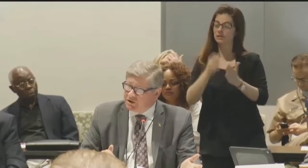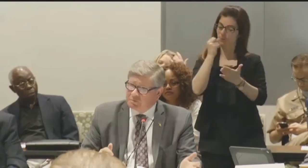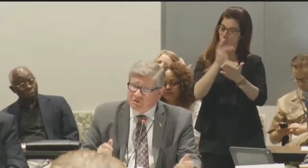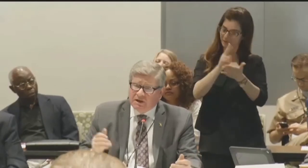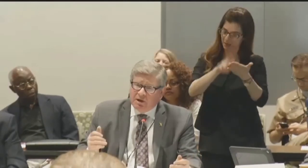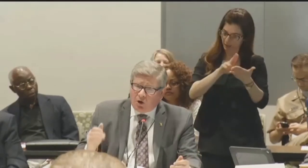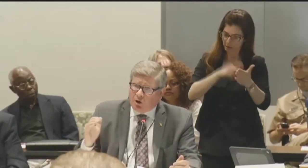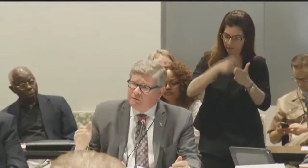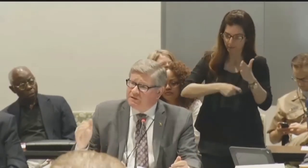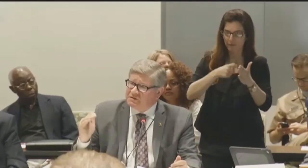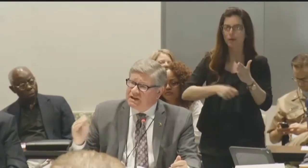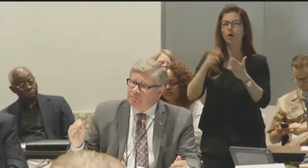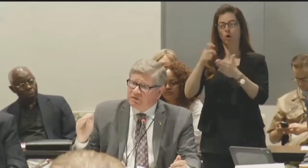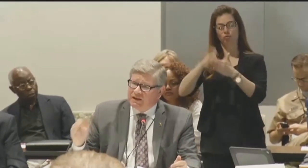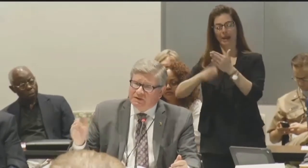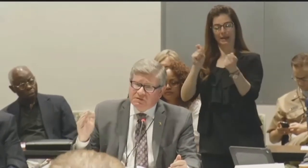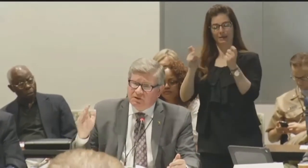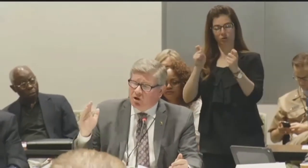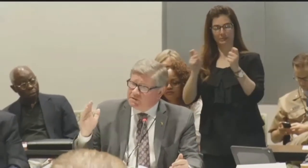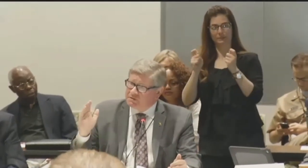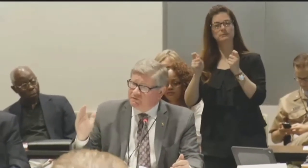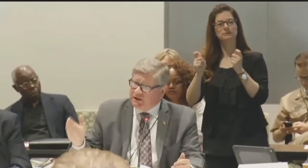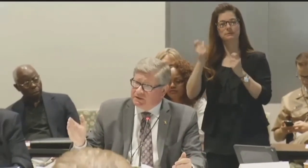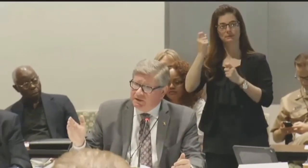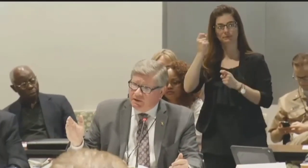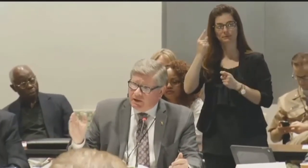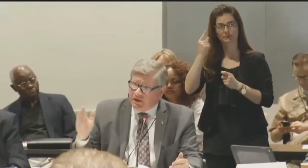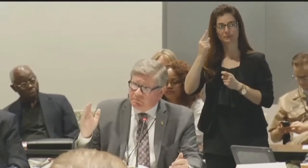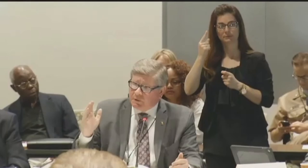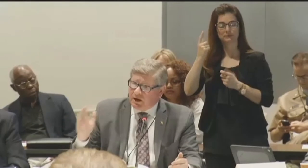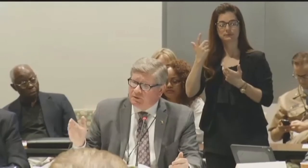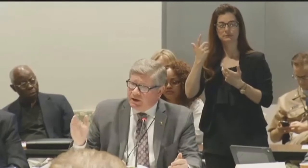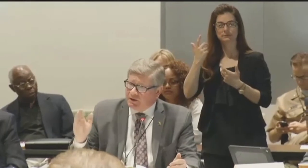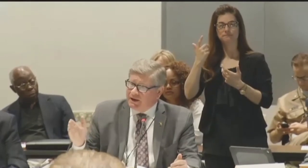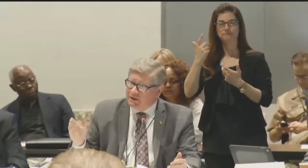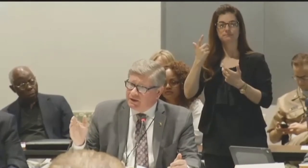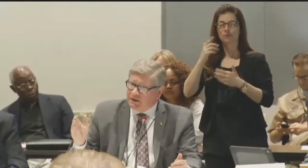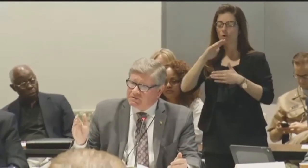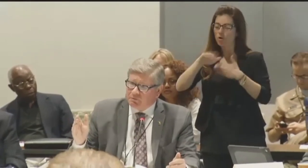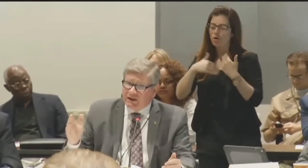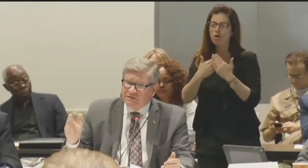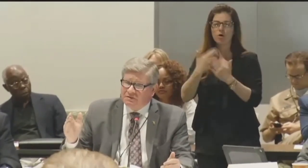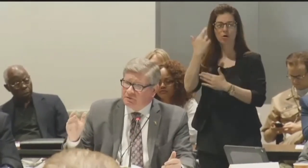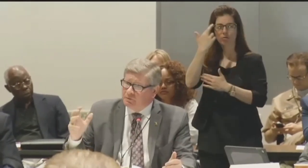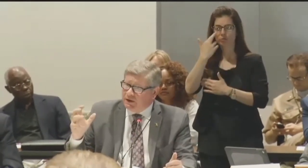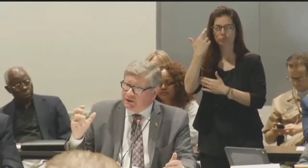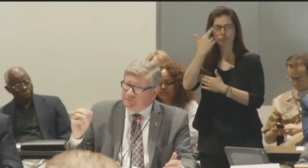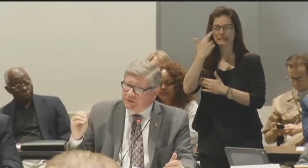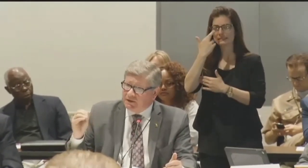rate adjustments. All of the same things that caused Flint heartache as it relates